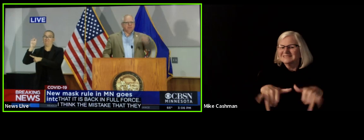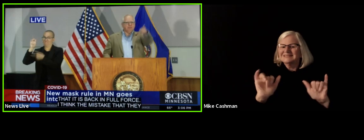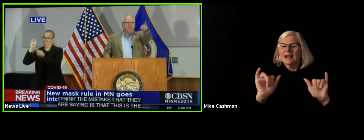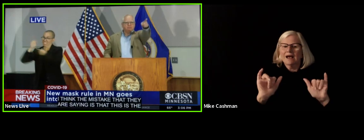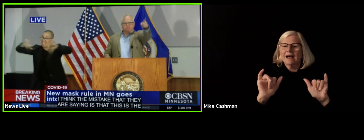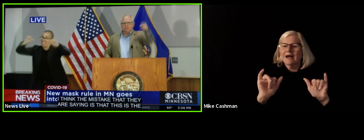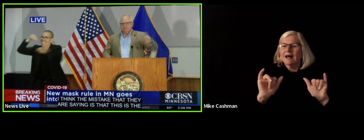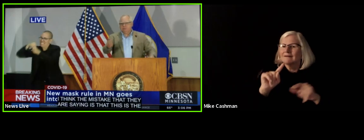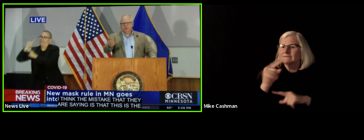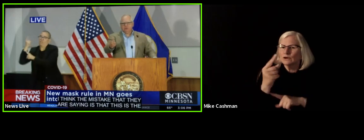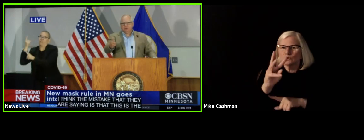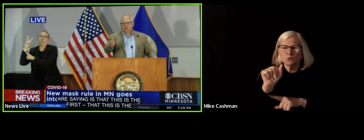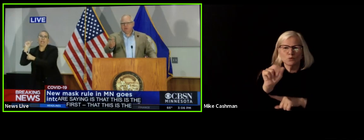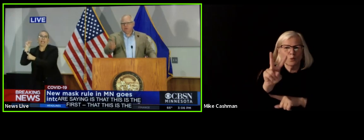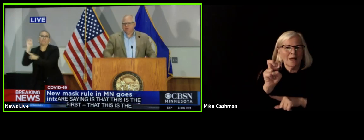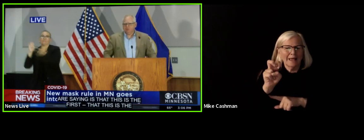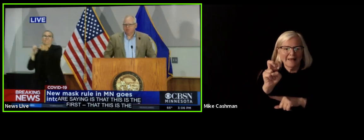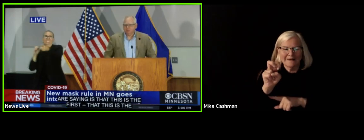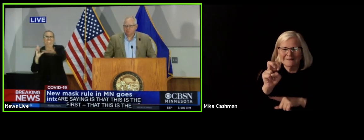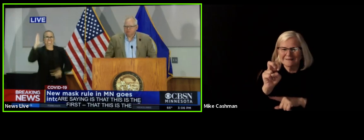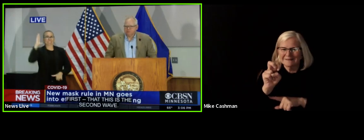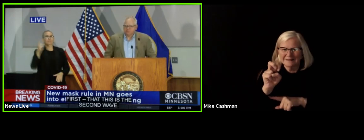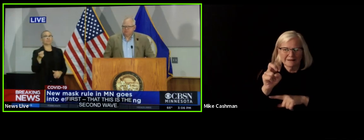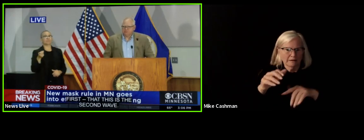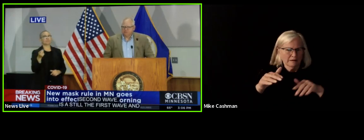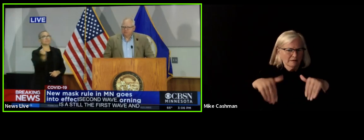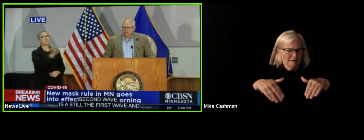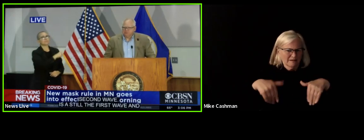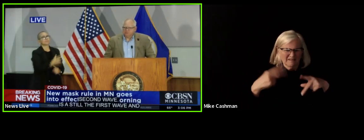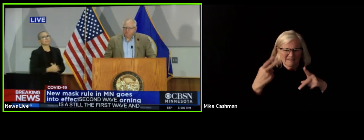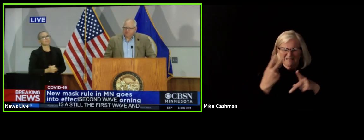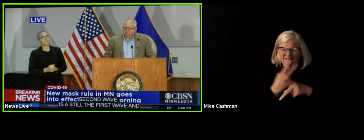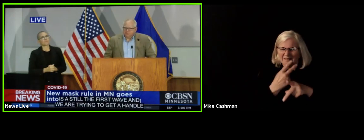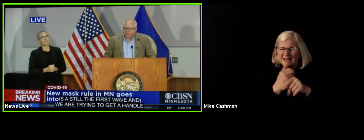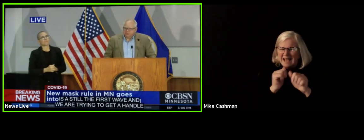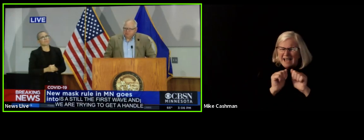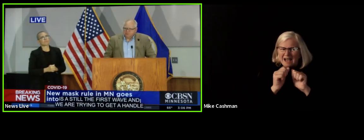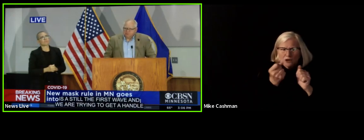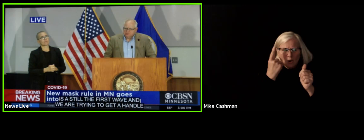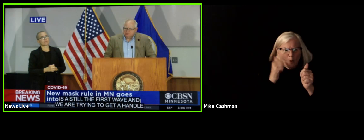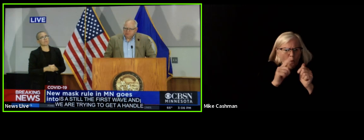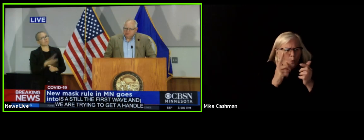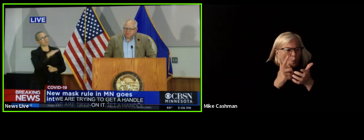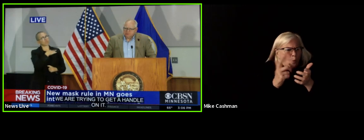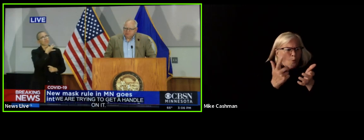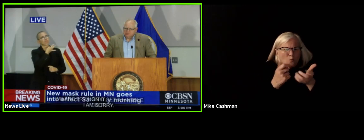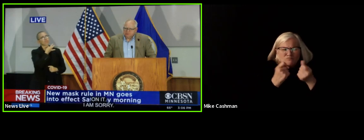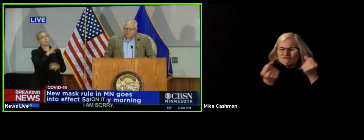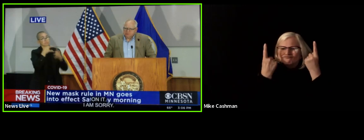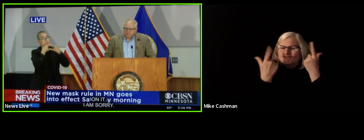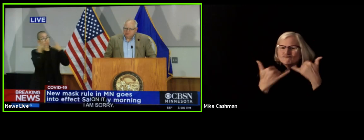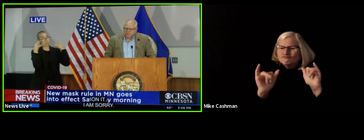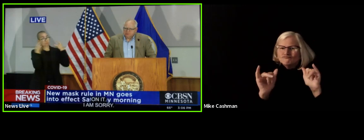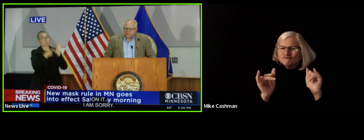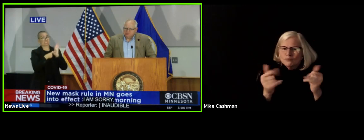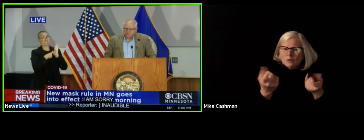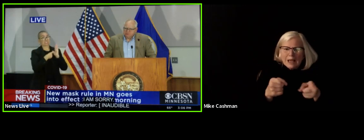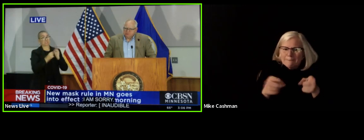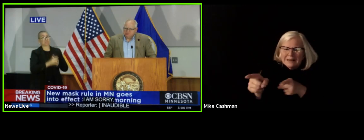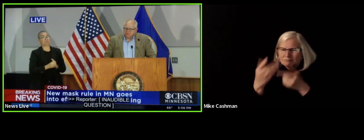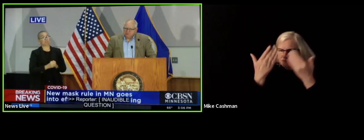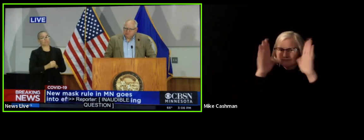sorry. I ask this, with this mask mandate, you laid out the case that